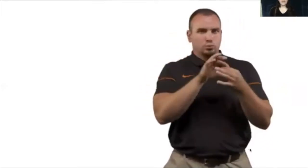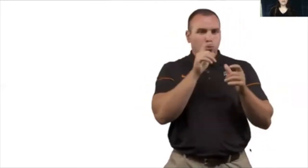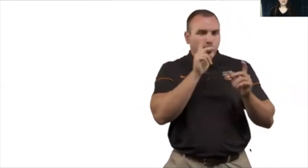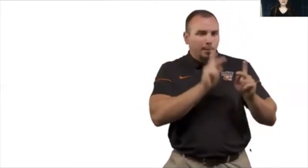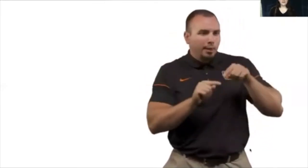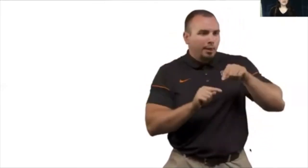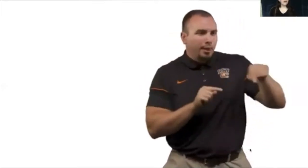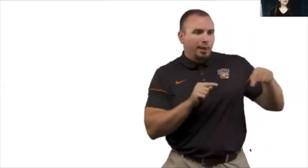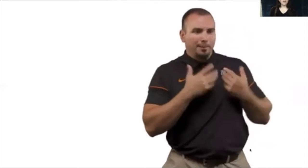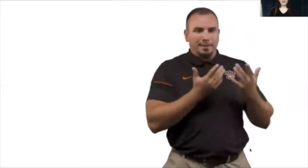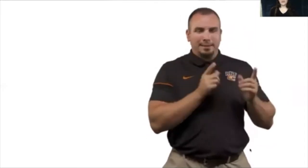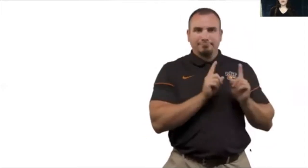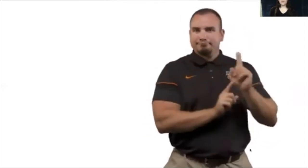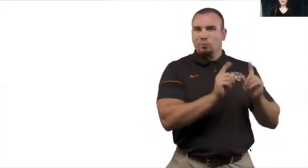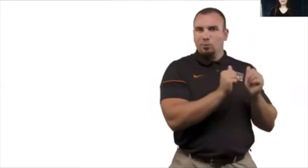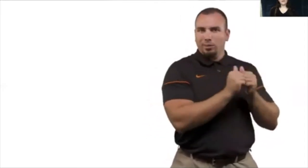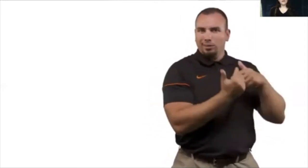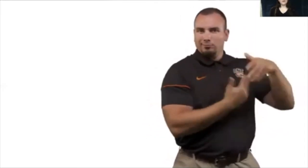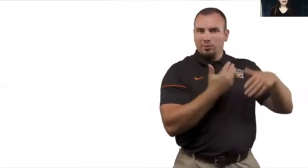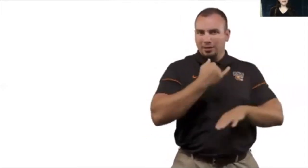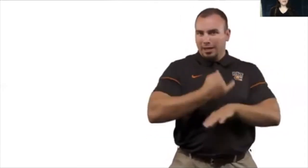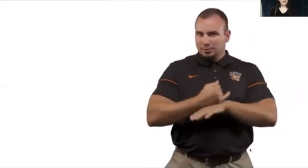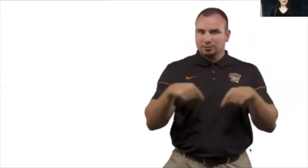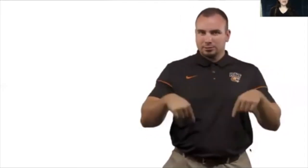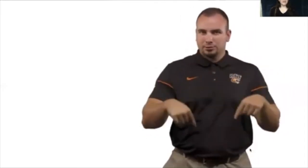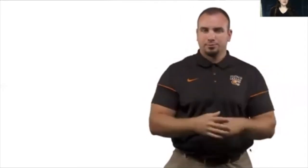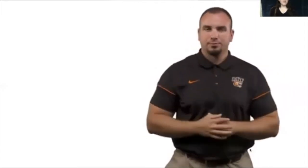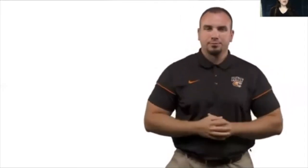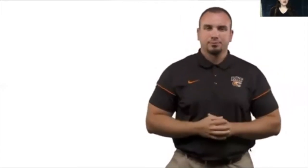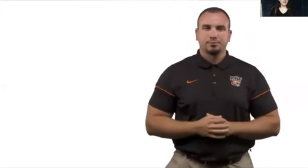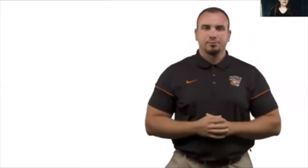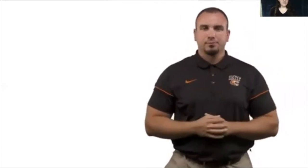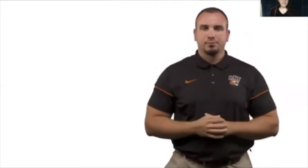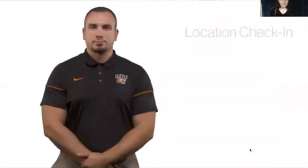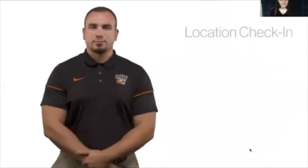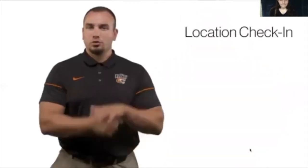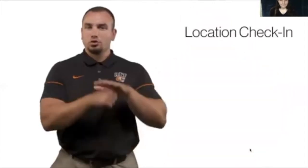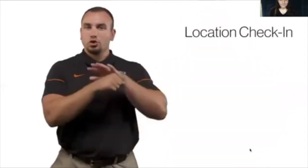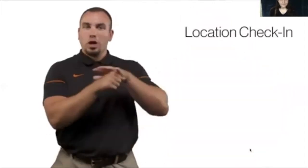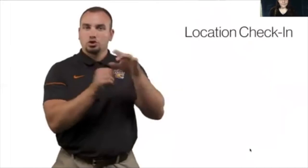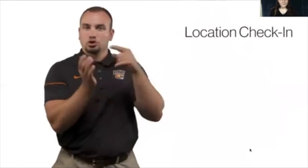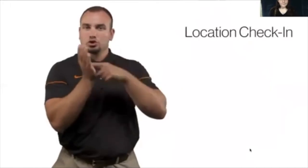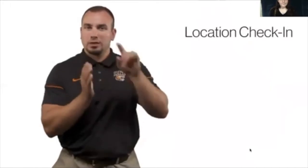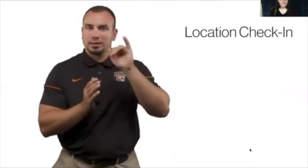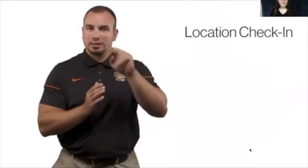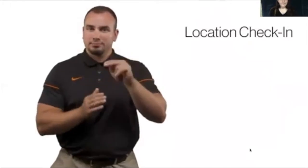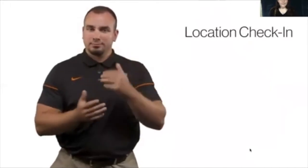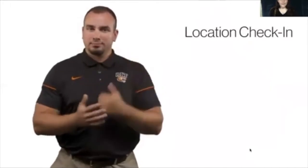correct information related to other people who might have been exposed on campus.